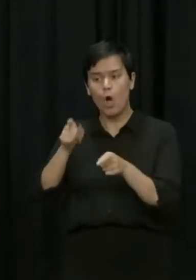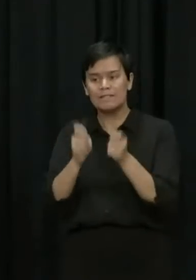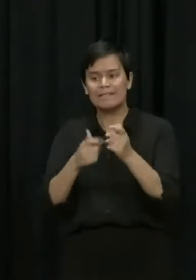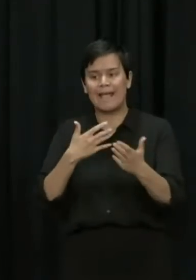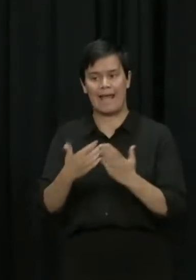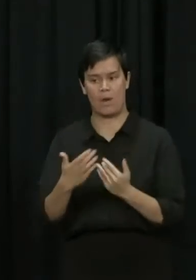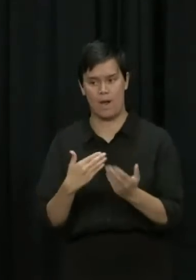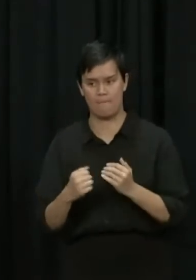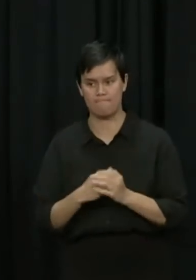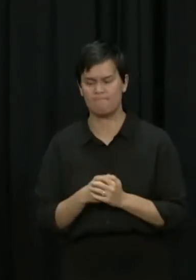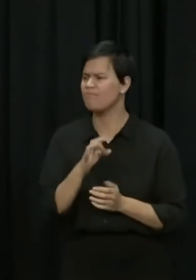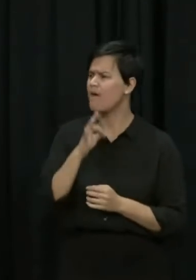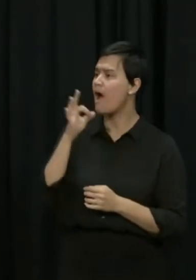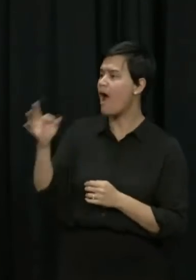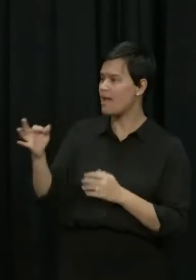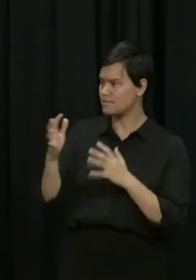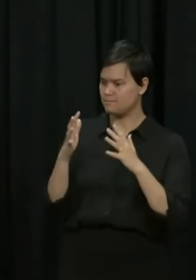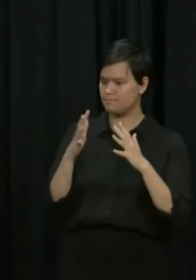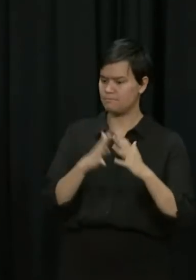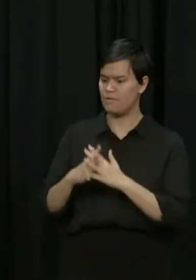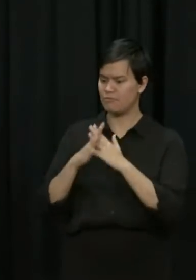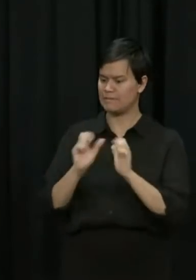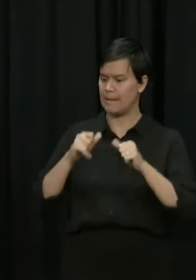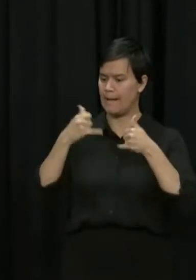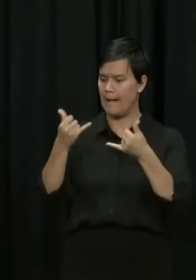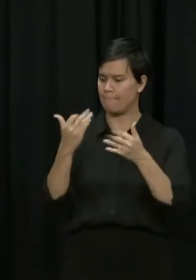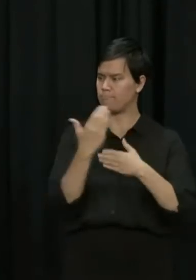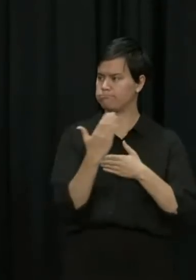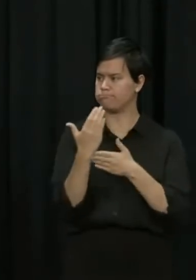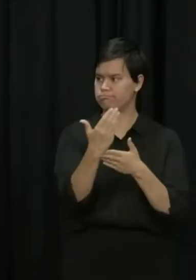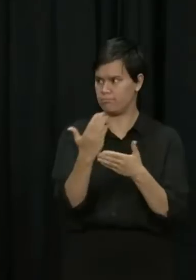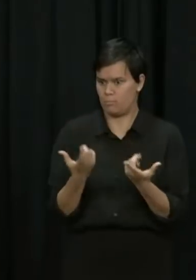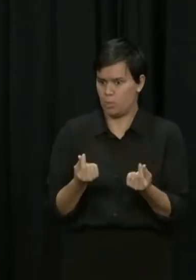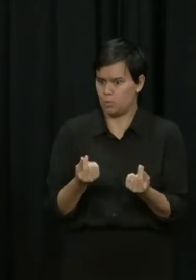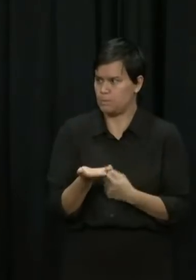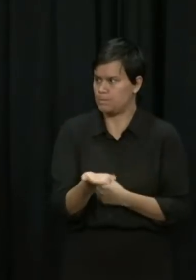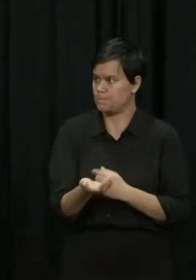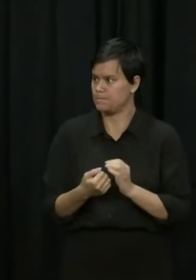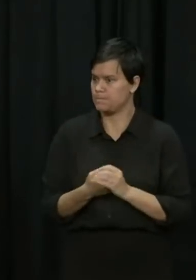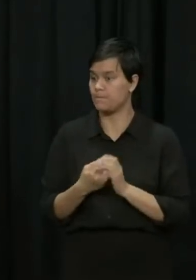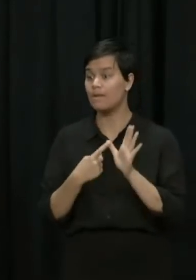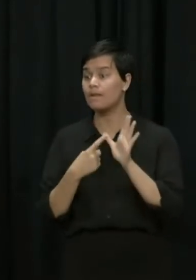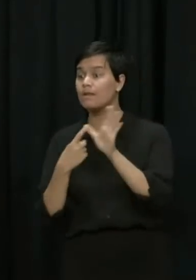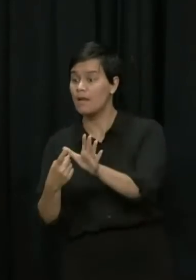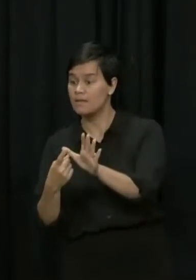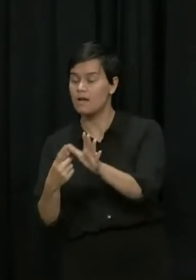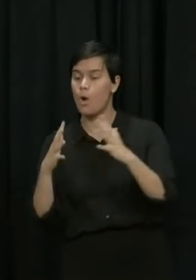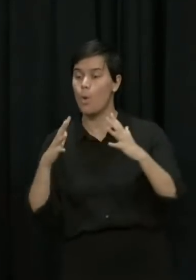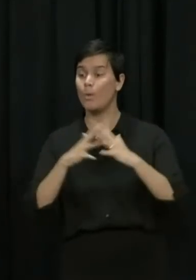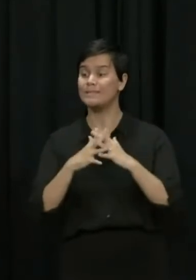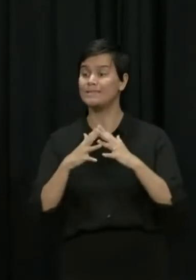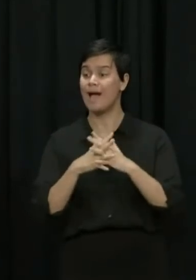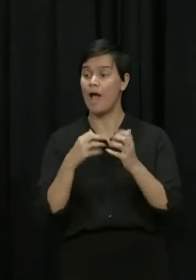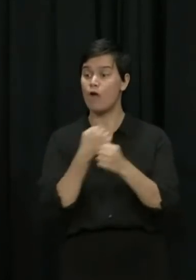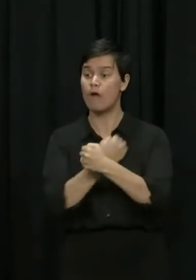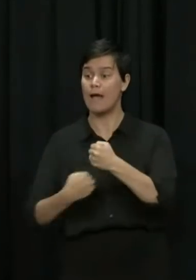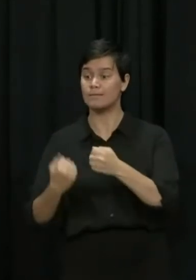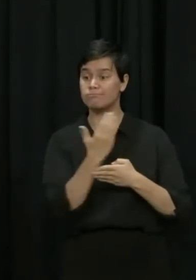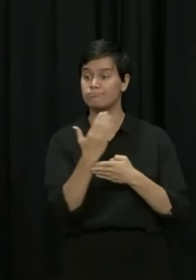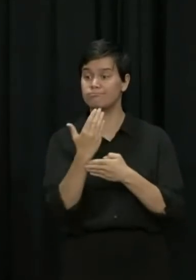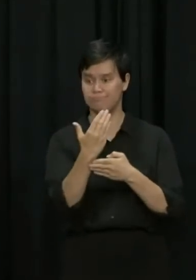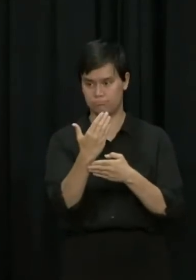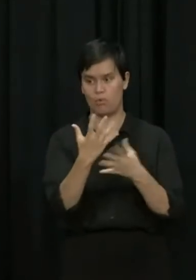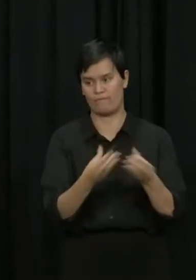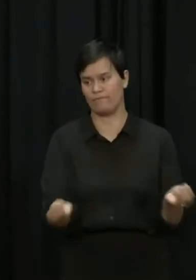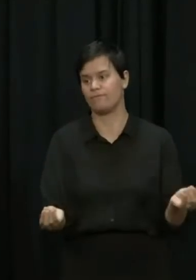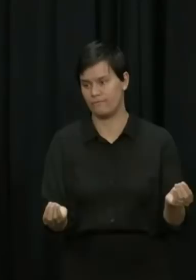A very good question. We've been having this discussion. They have made the decision already to postpone Wednesday's racing. They, of course, already